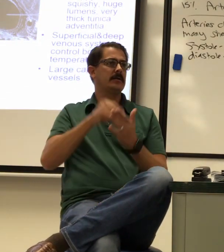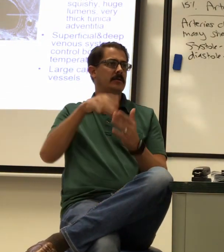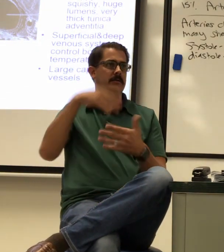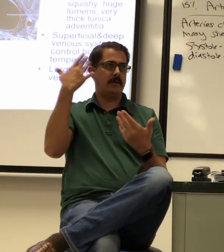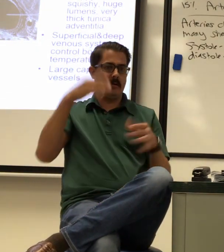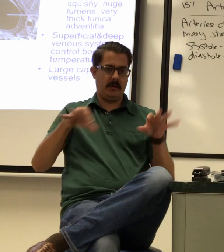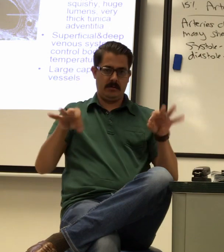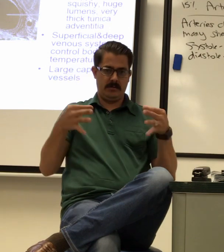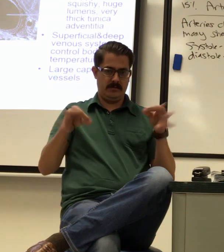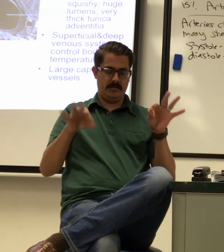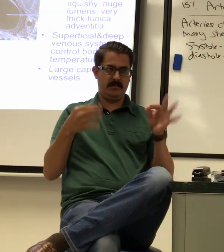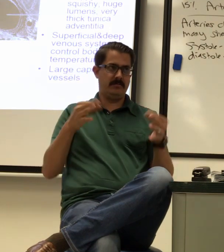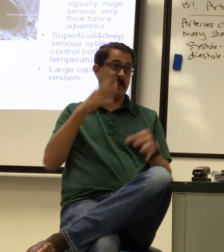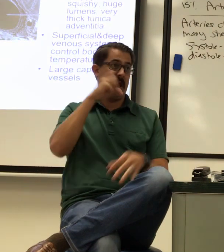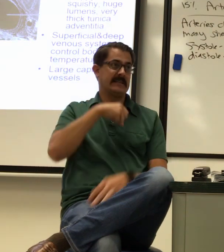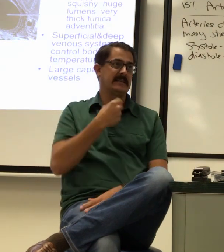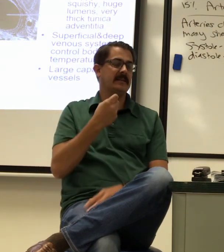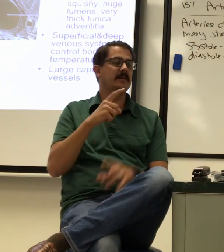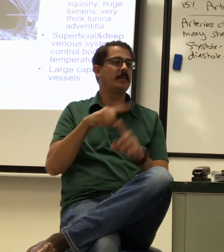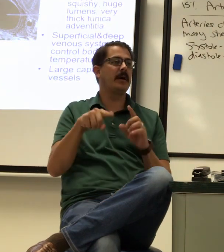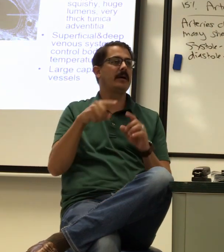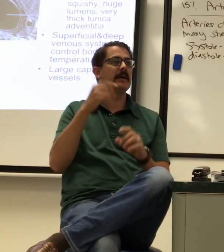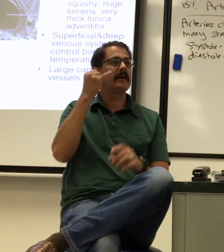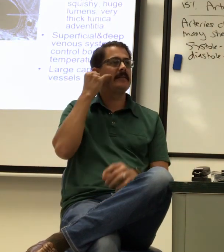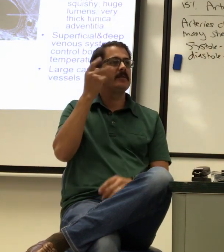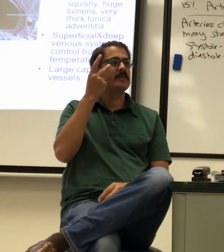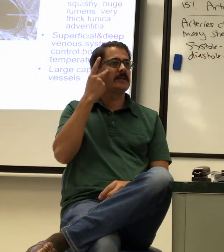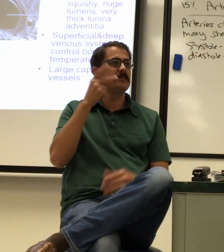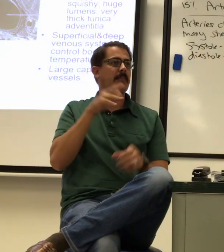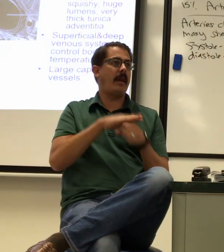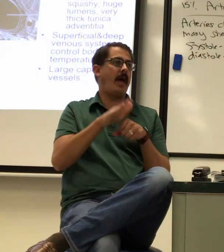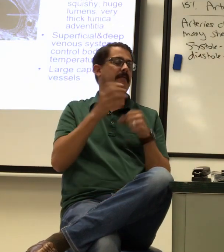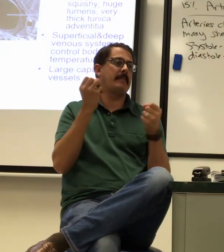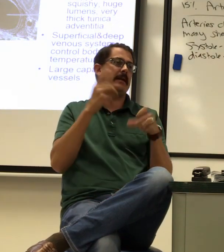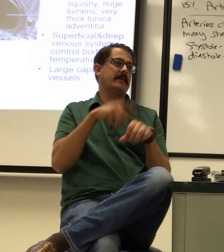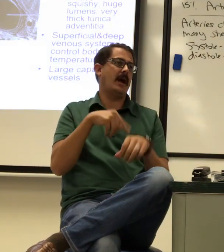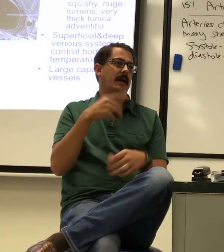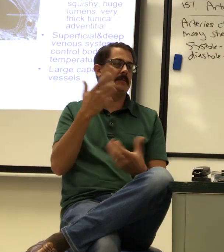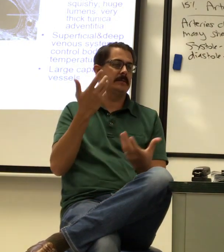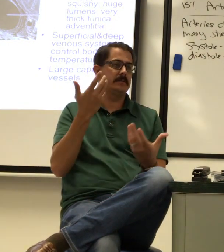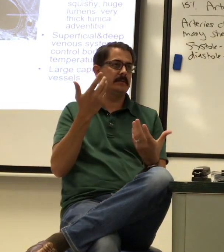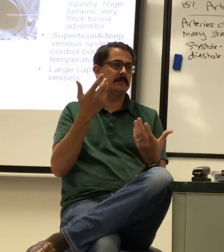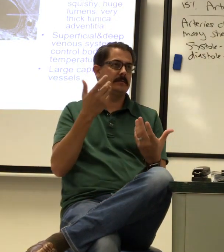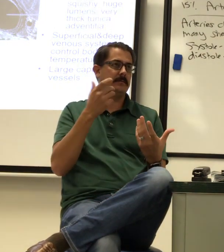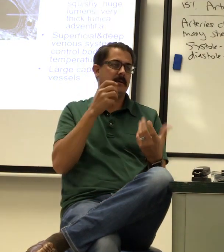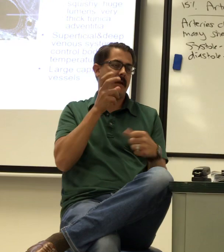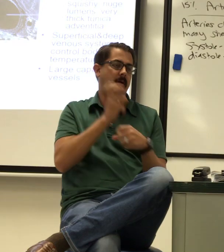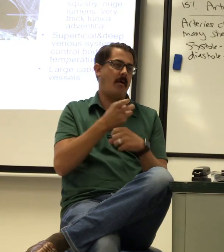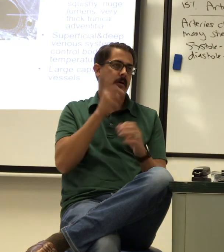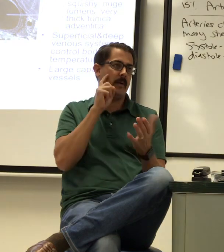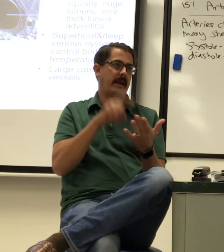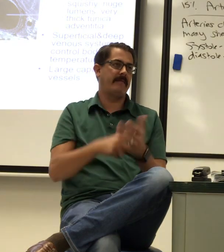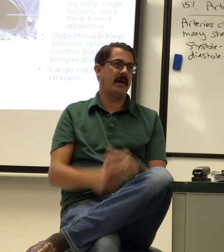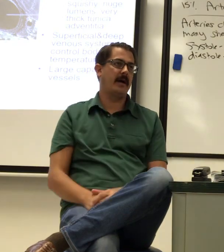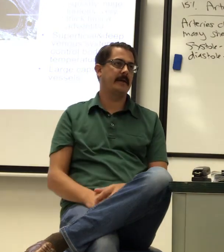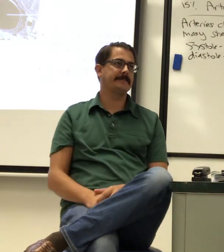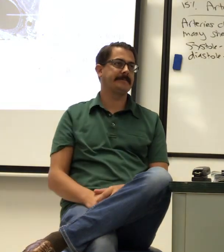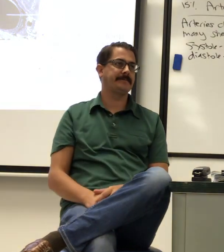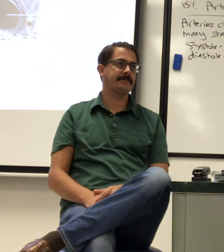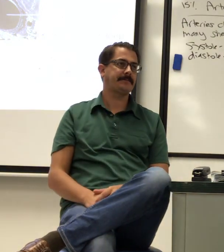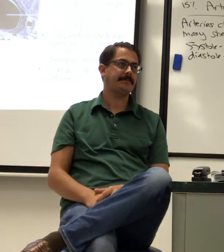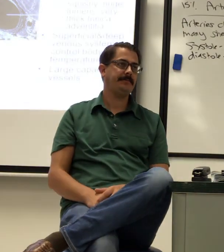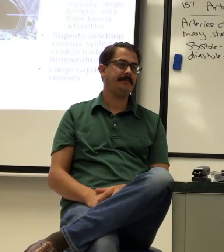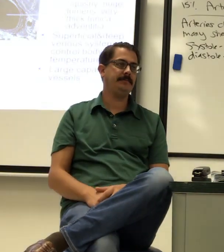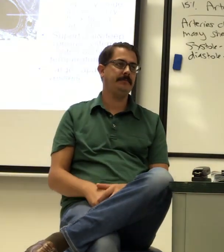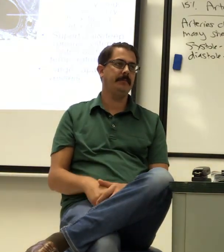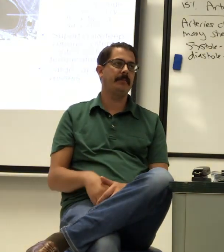they're just like, they're guessing. But if you've seen them enough times, it doesn't take very long, okay, for you to tell an artery